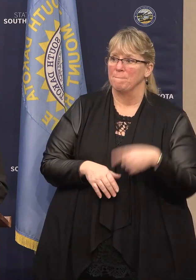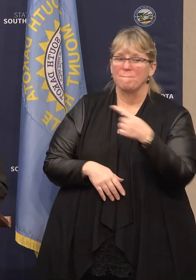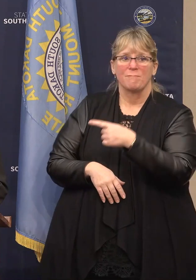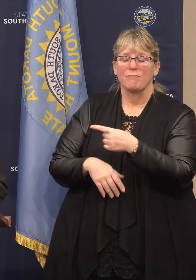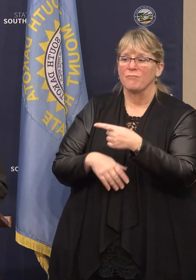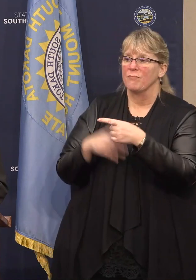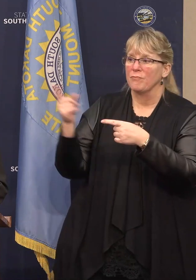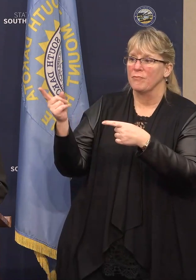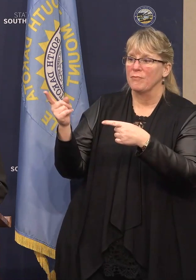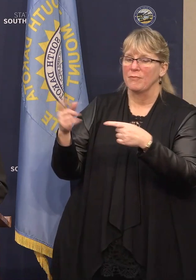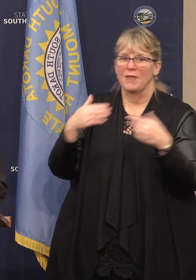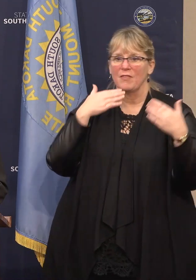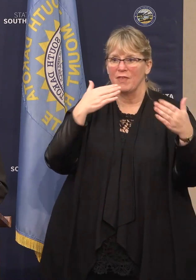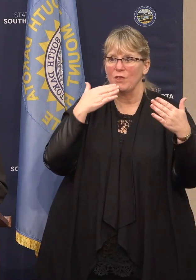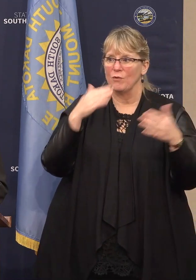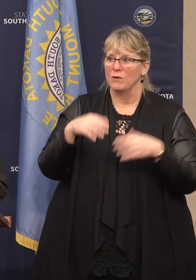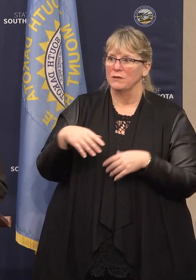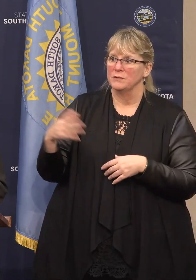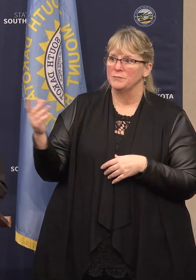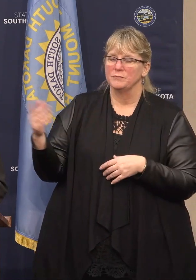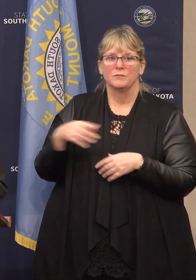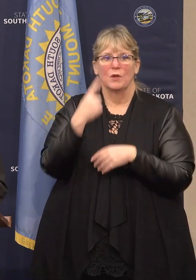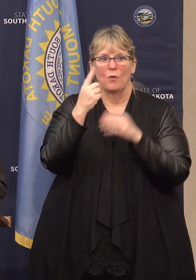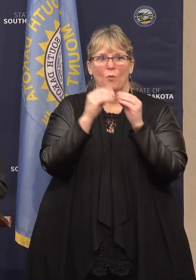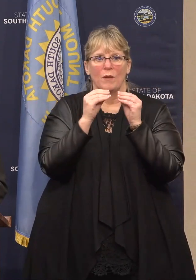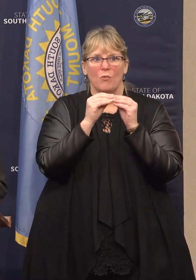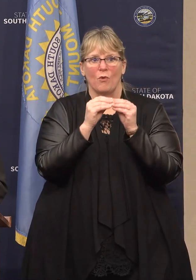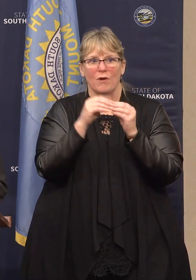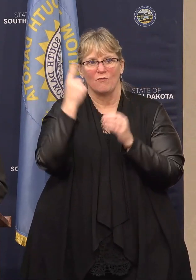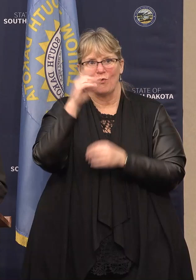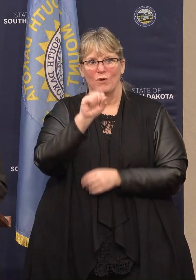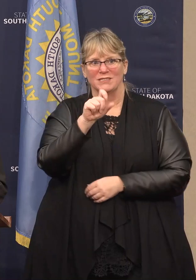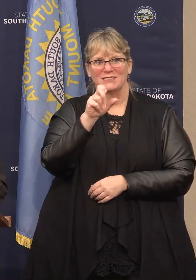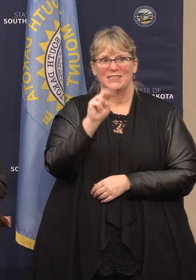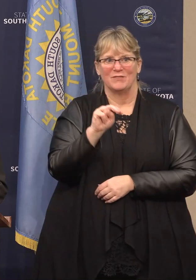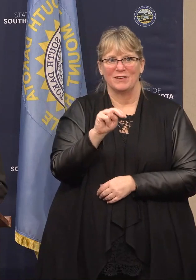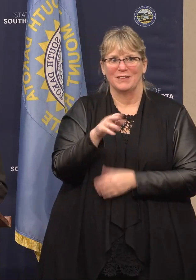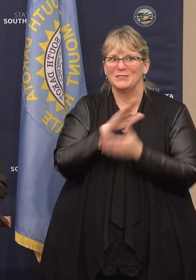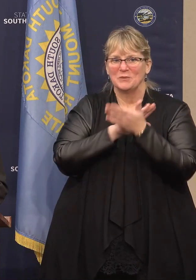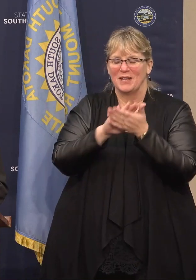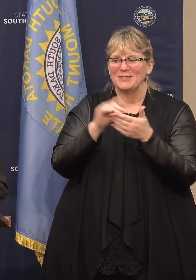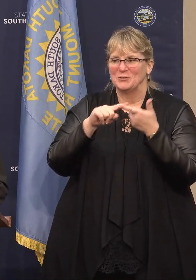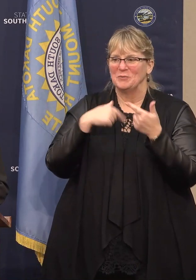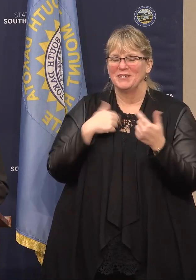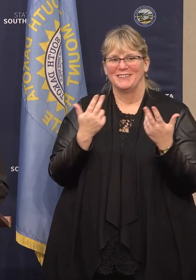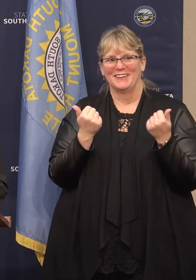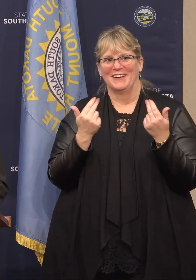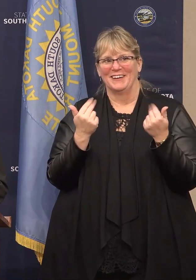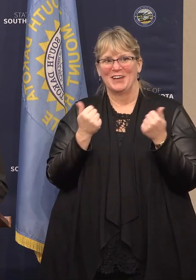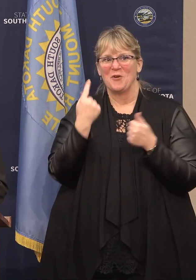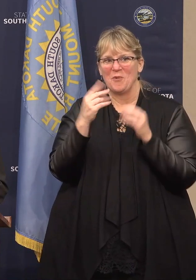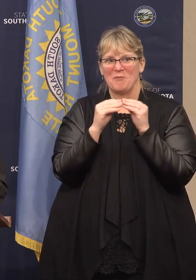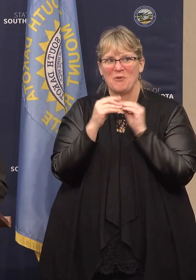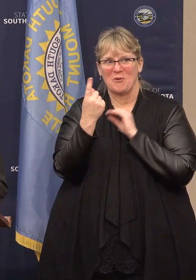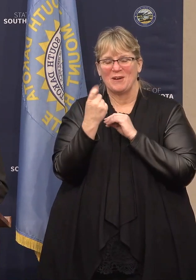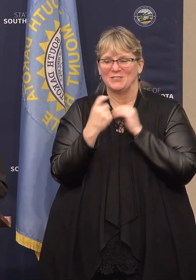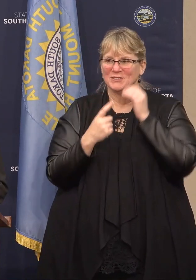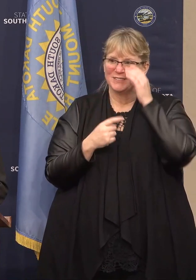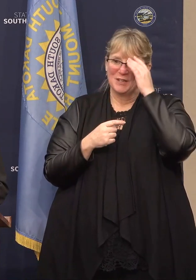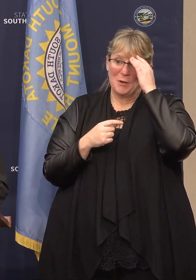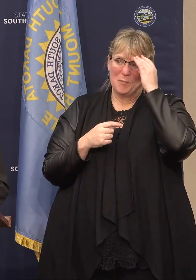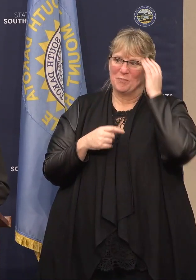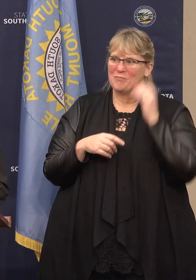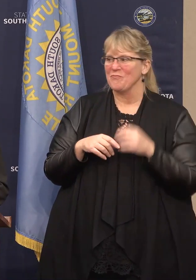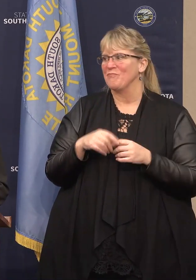Thanks, everyone. Sorry, you talked We'll do about- one more for Stephen, just because he's always so kind to me in his articles. Yeah, they're always so glowing